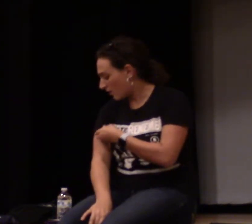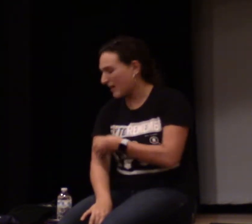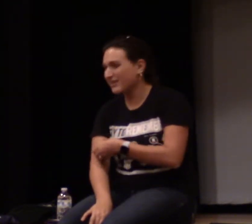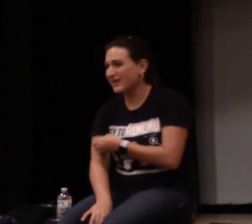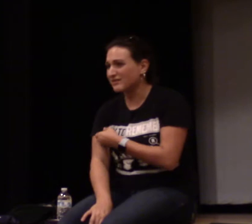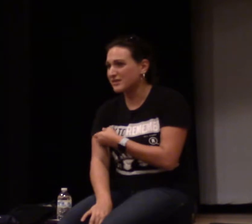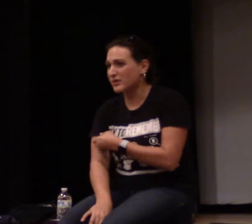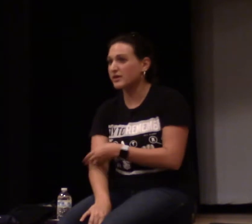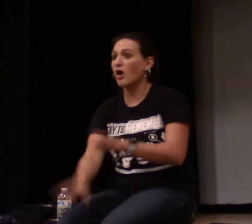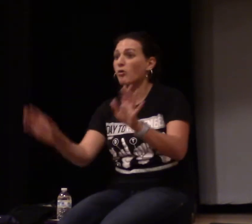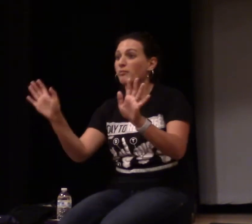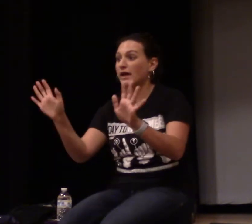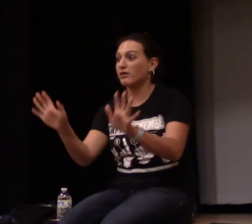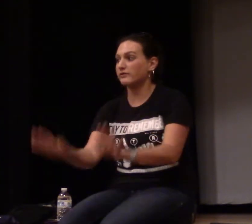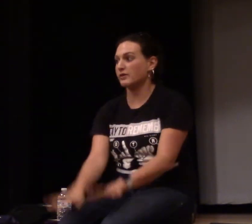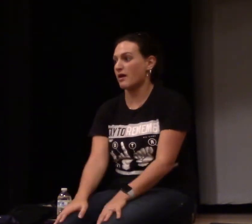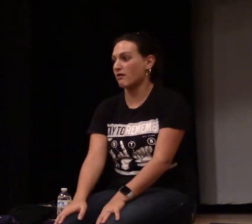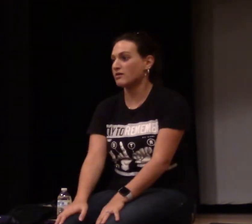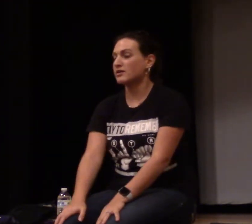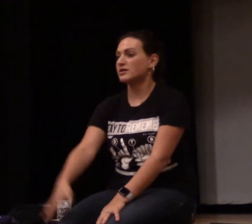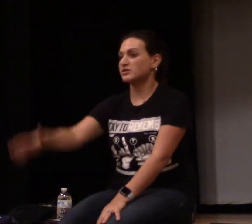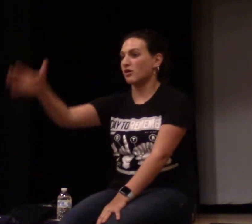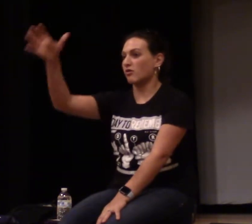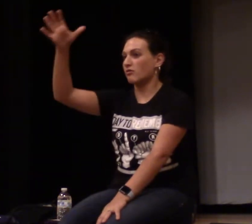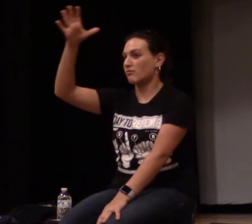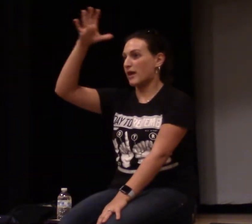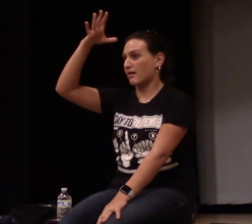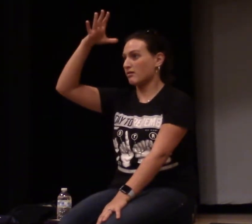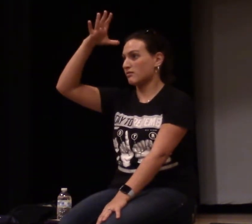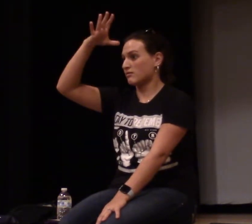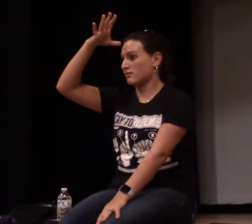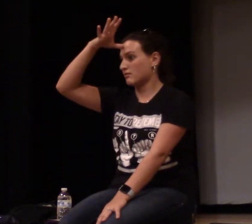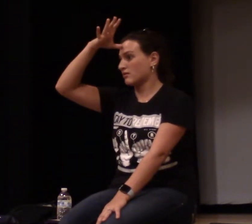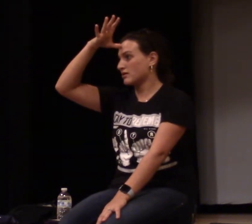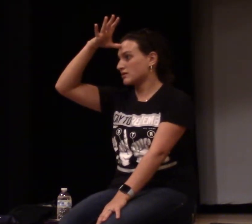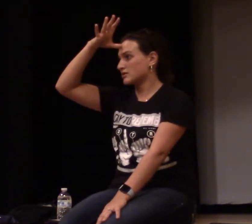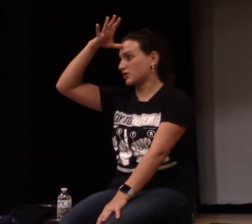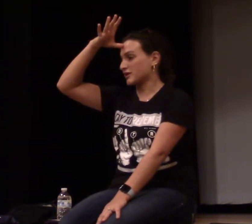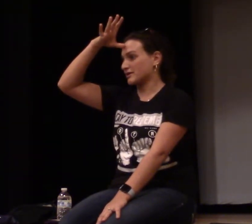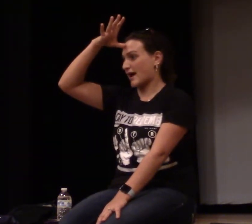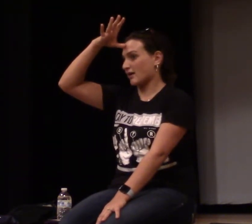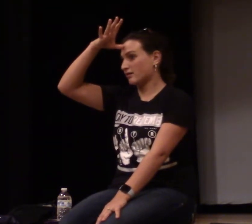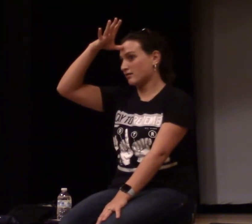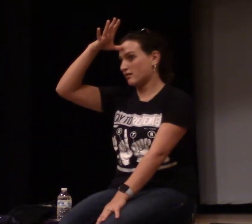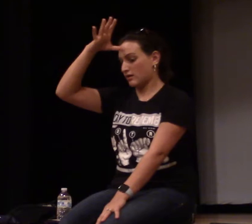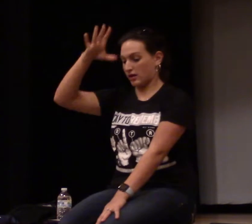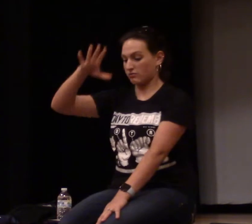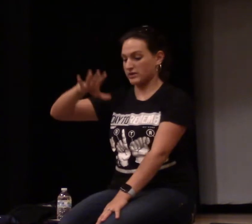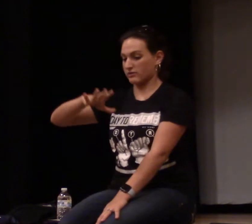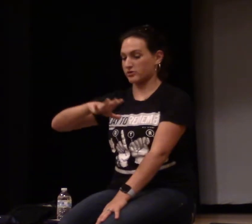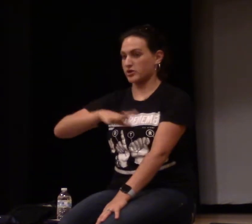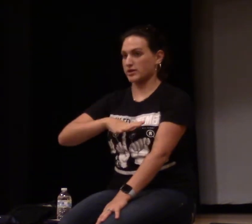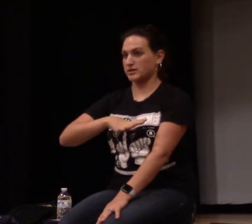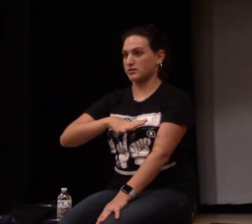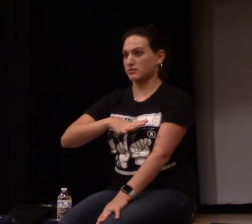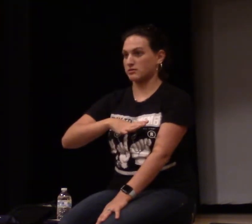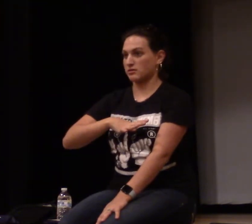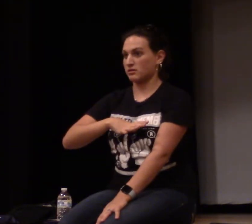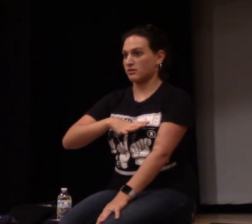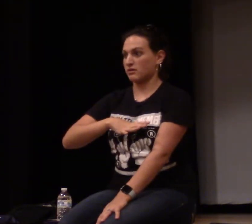Anything else that we did? Oh, male and female. So male starts at dad and comes down to your chest.